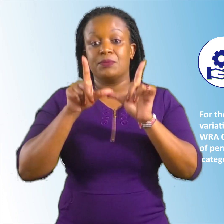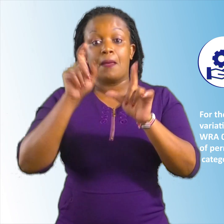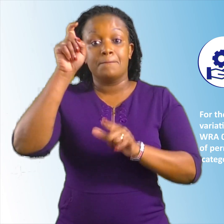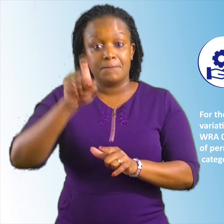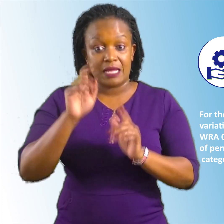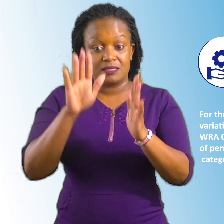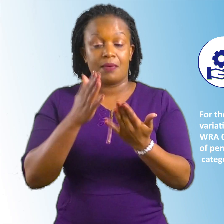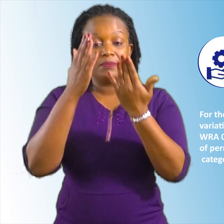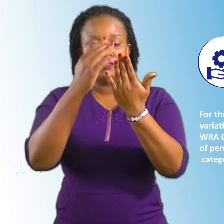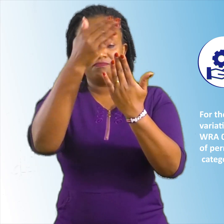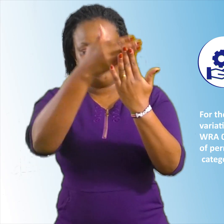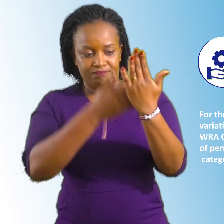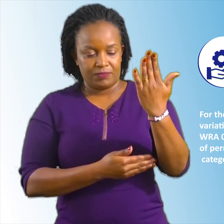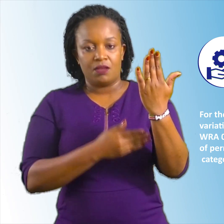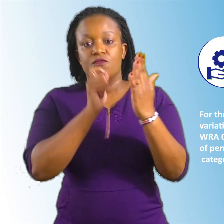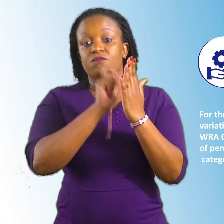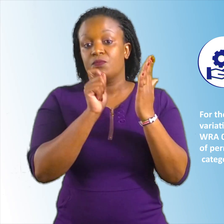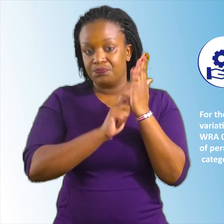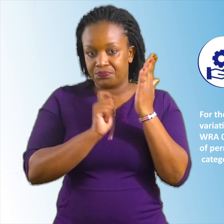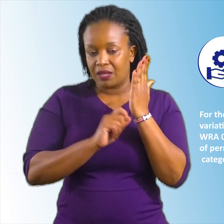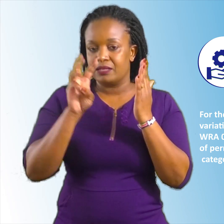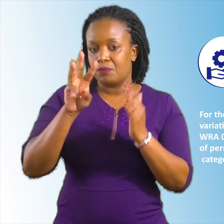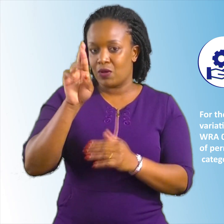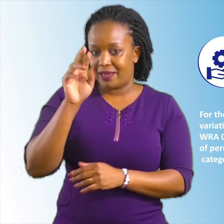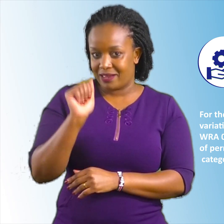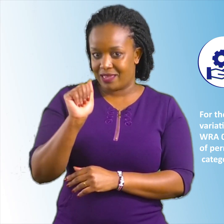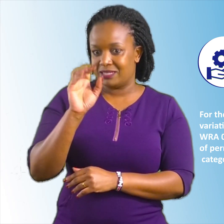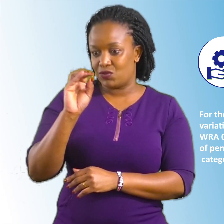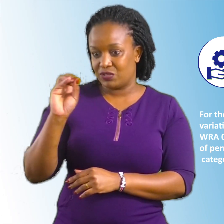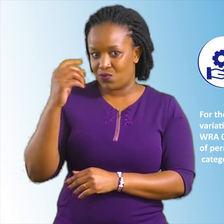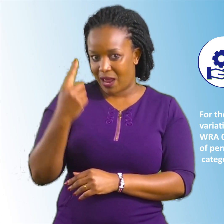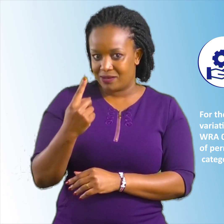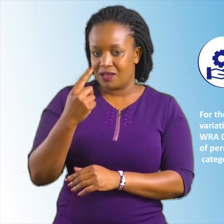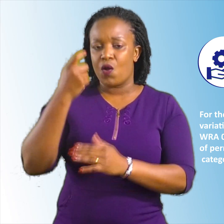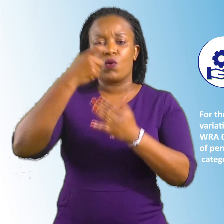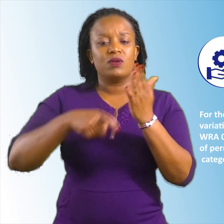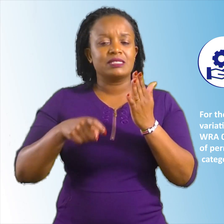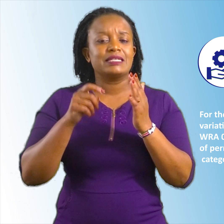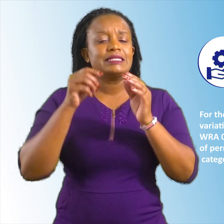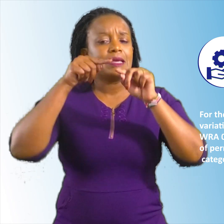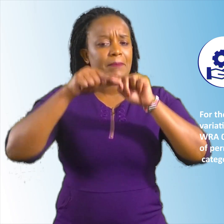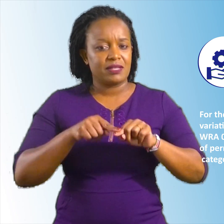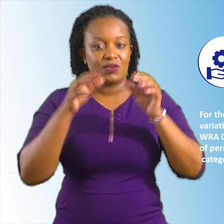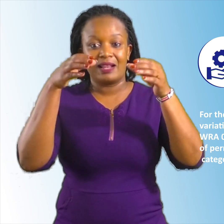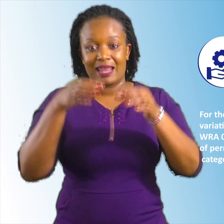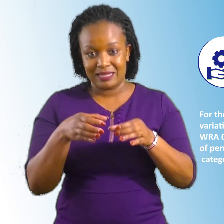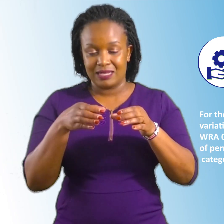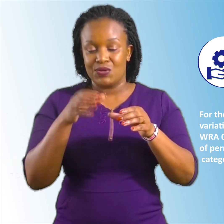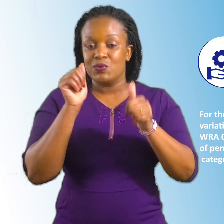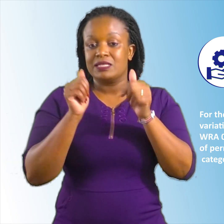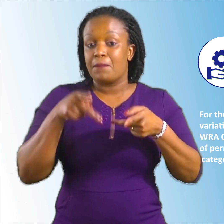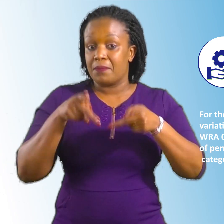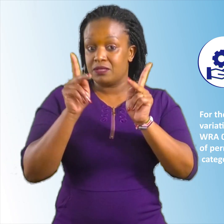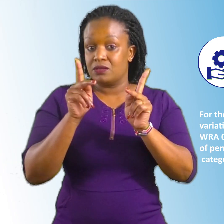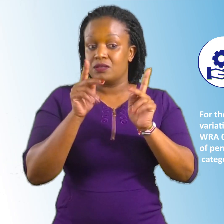a duly completed WRA 001 form. The charges depend on the class of permit, and